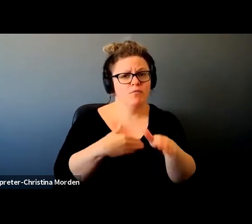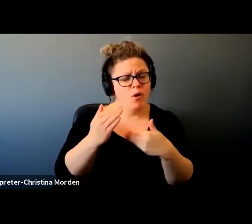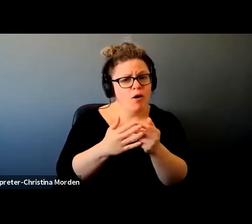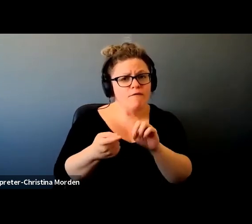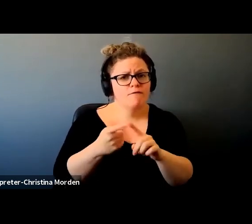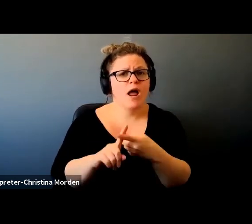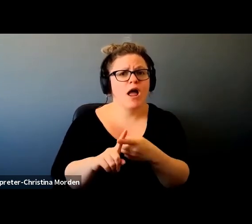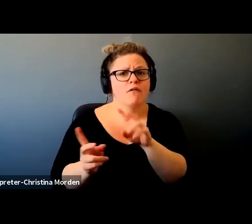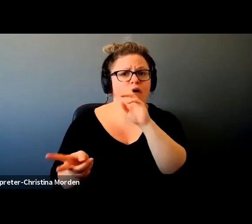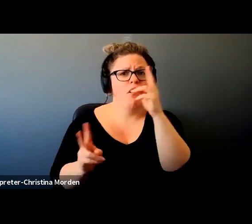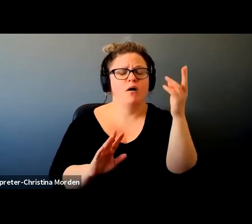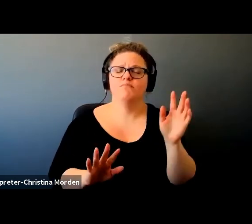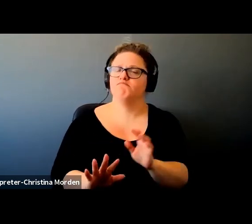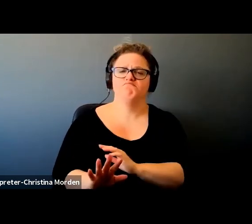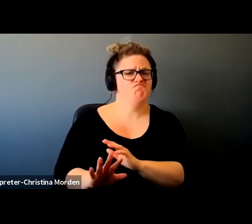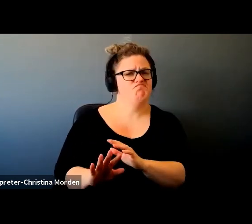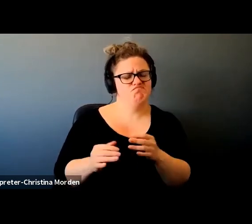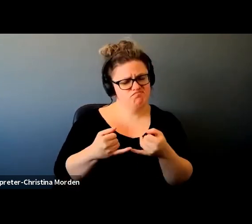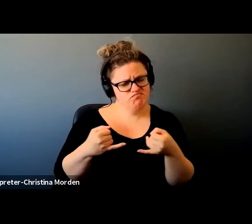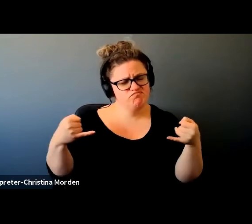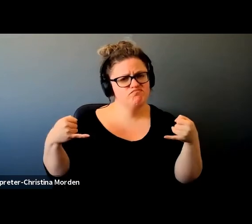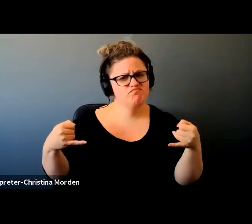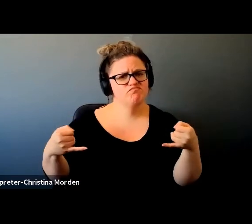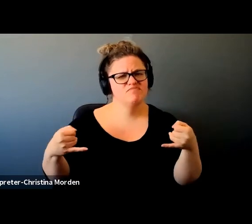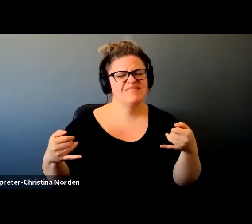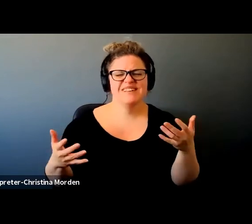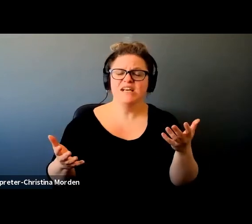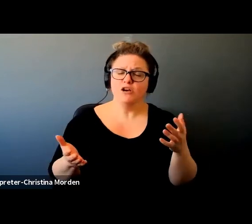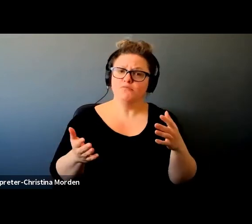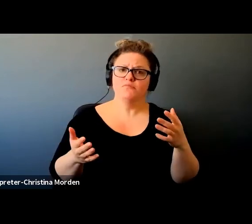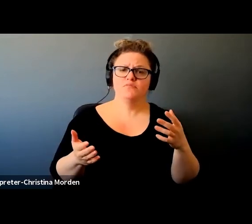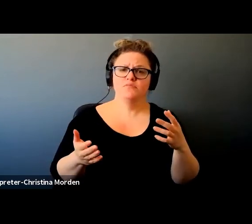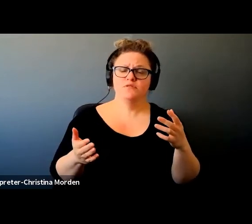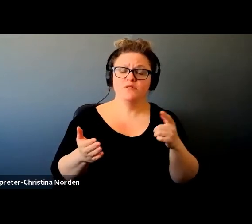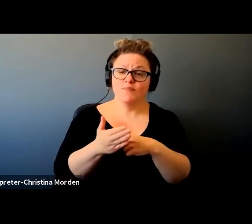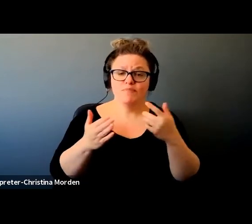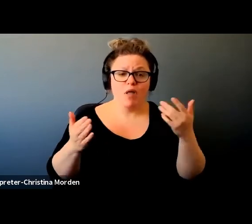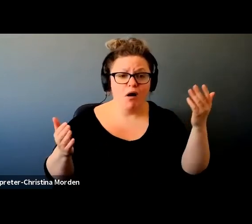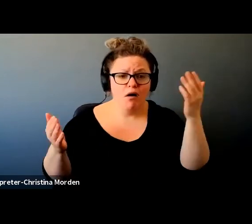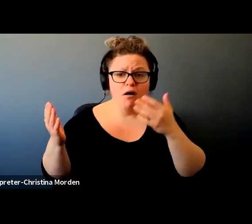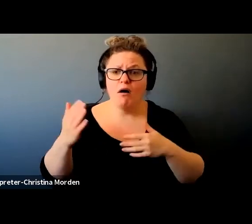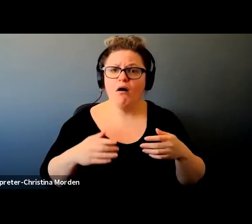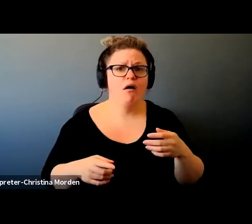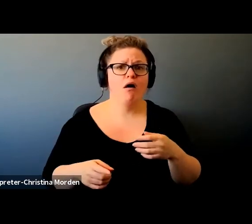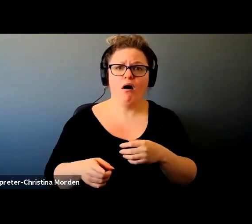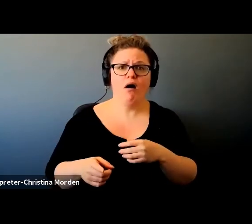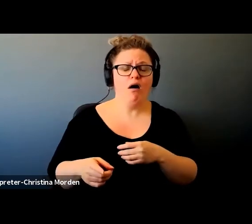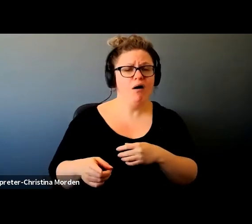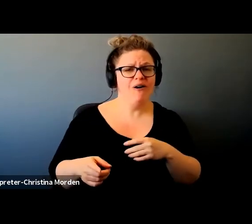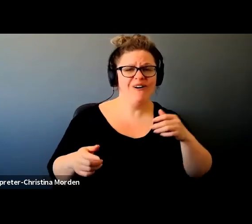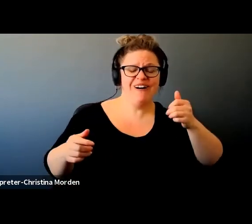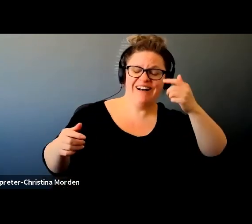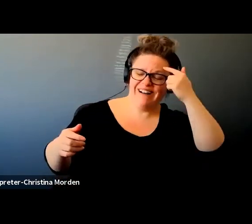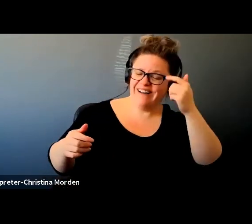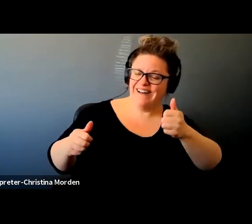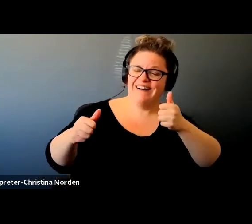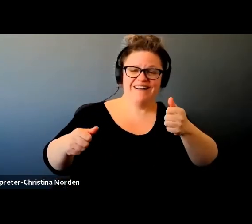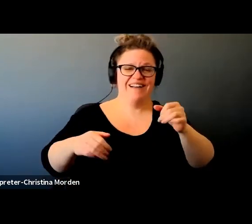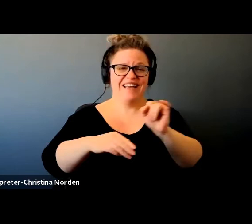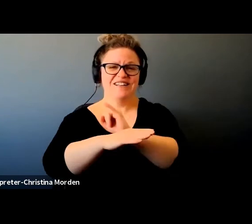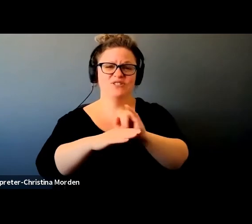think that maybe the arts and entertainment is this like great industry where personal politics and exploitation doesn't happen. It's